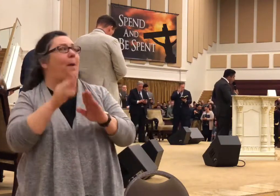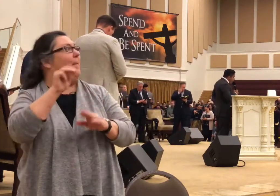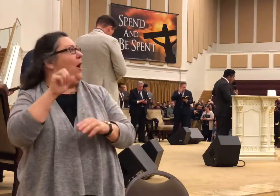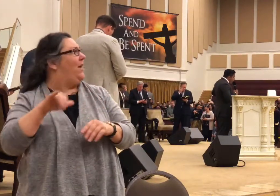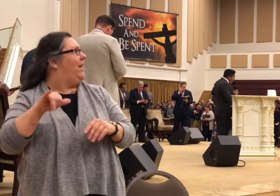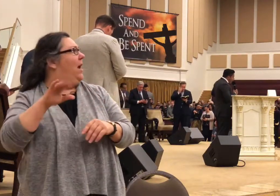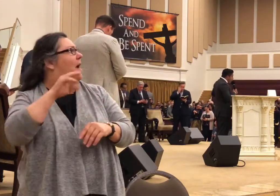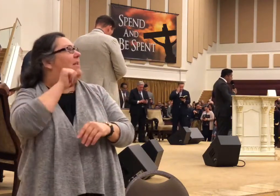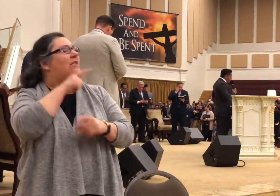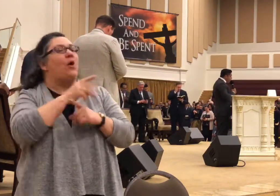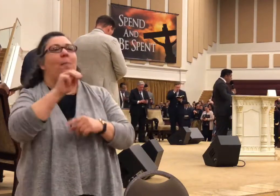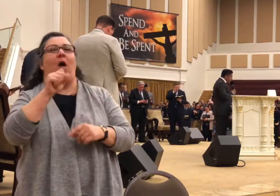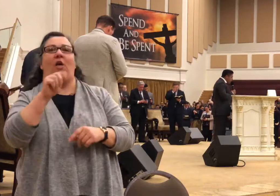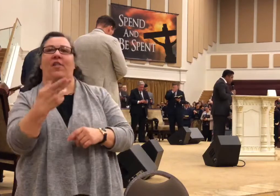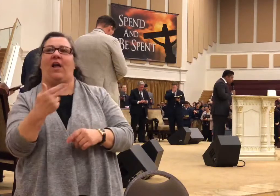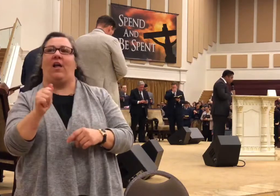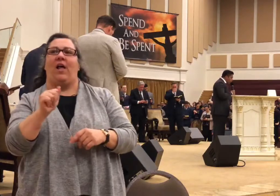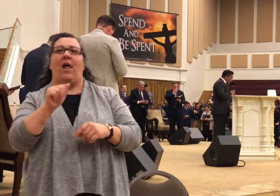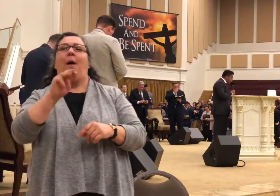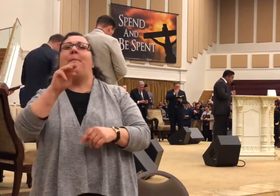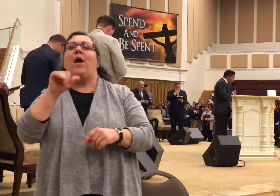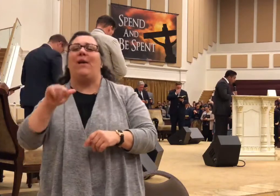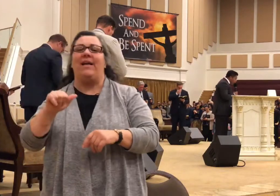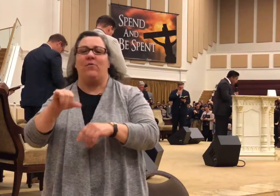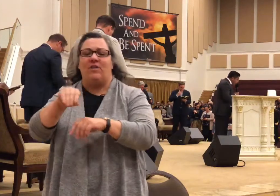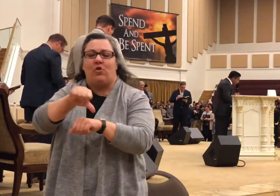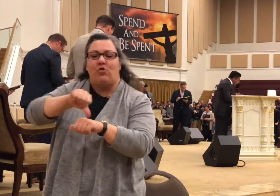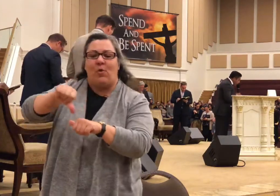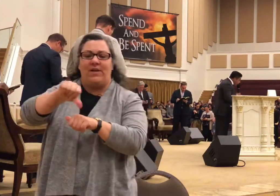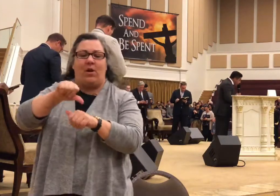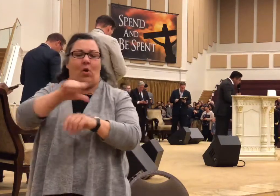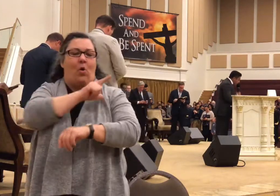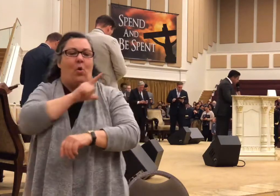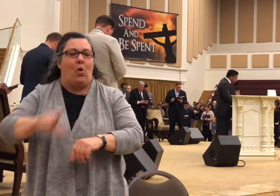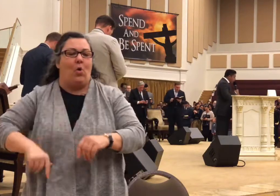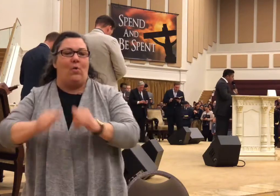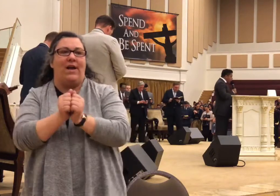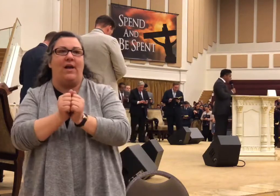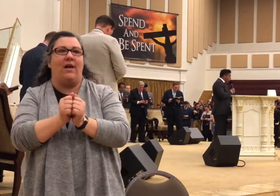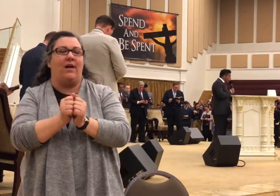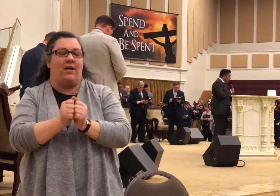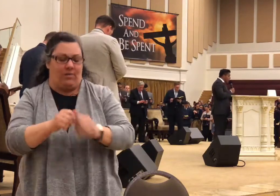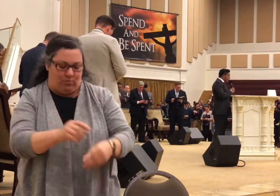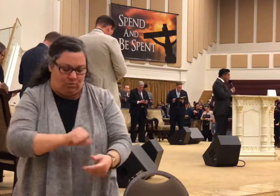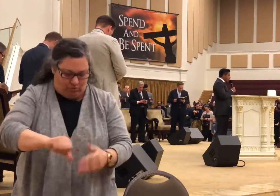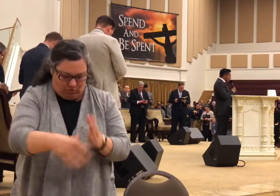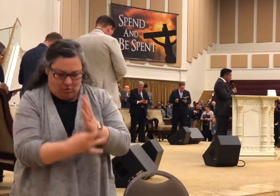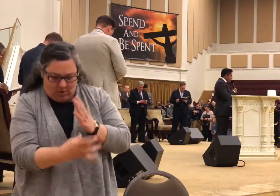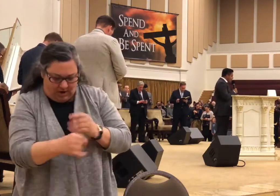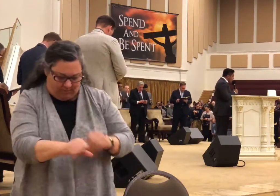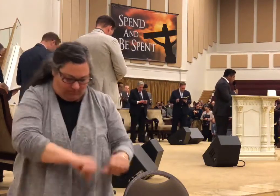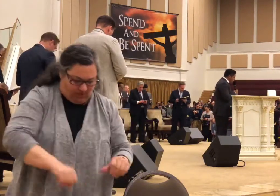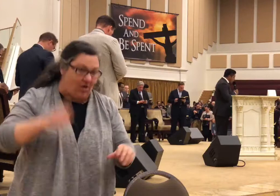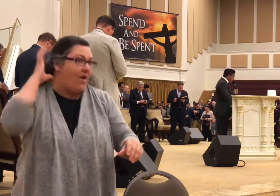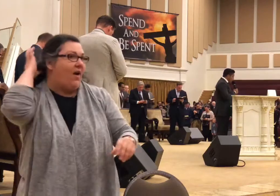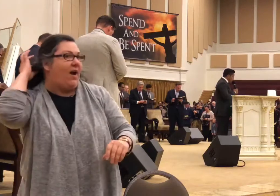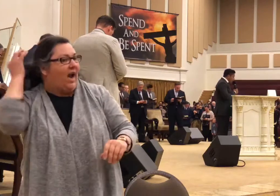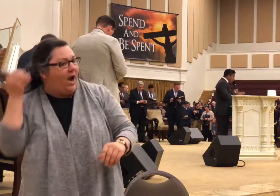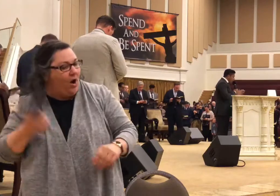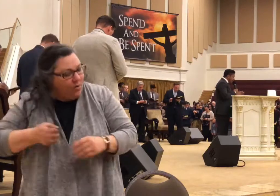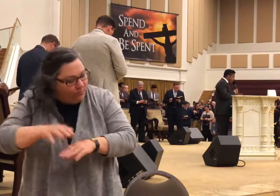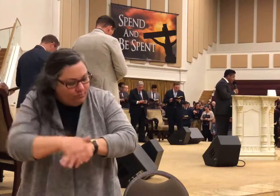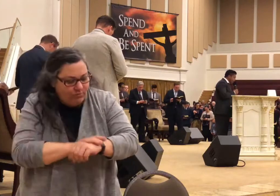It was that Mary which anointed the Lord with ointment and wiped his feet with her hair, whose brother Lazarus was